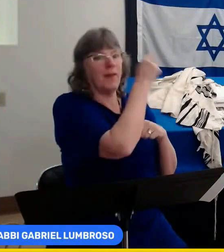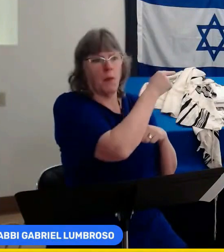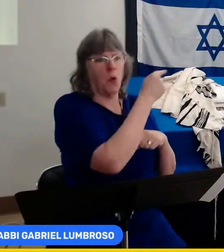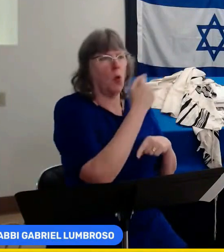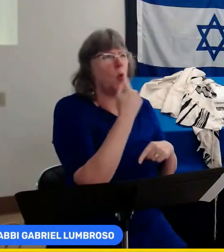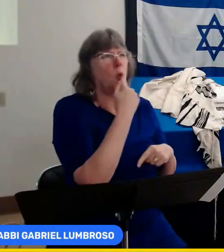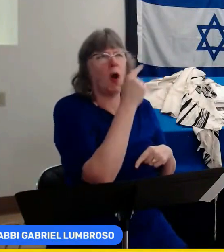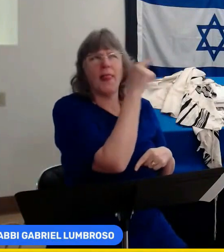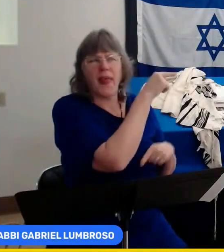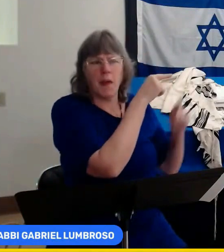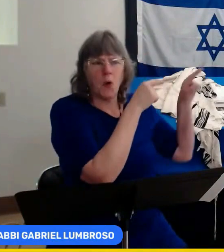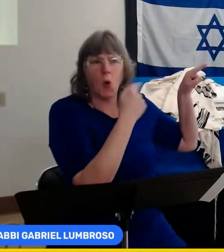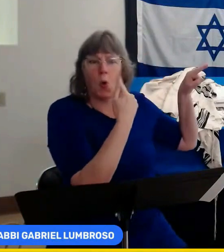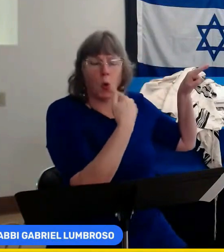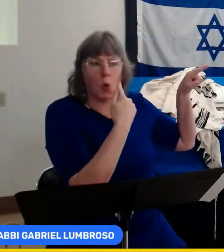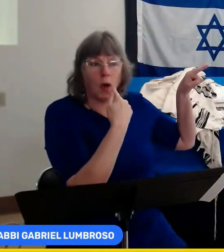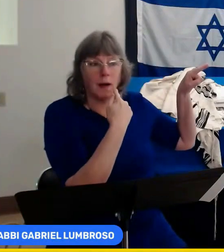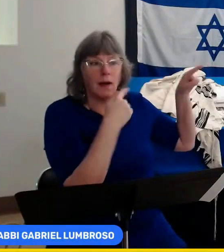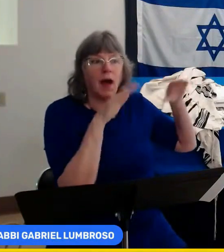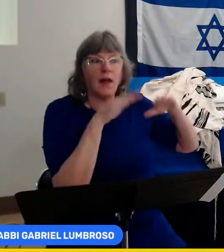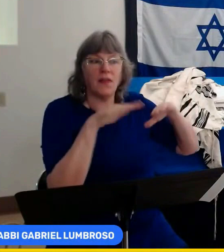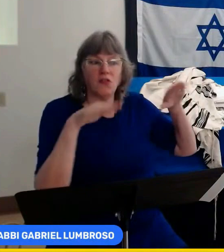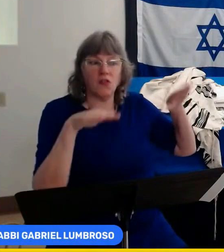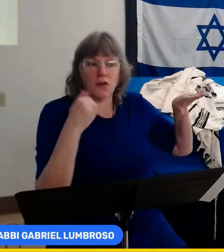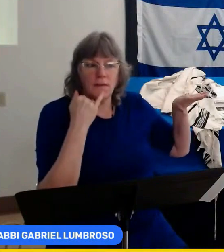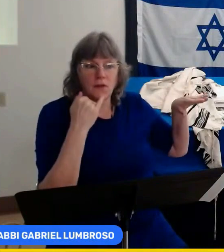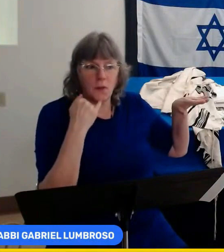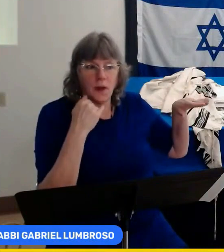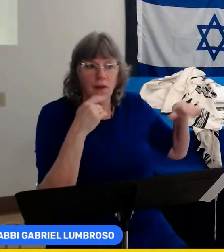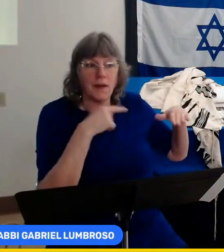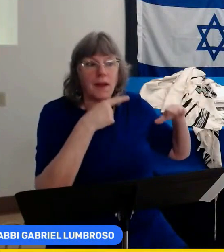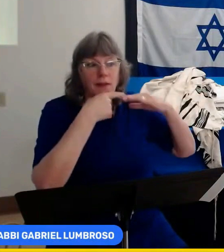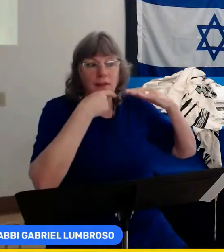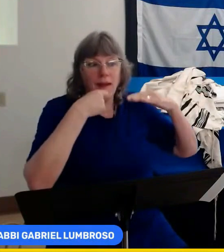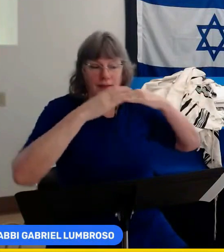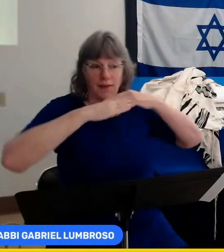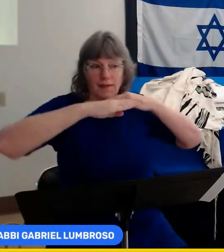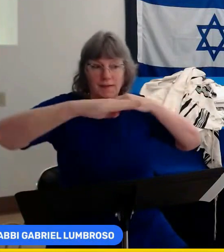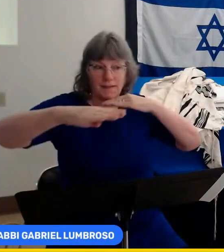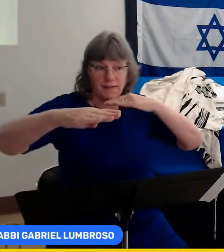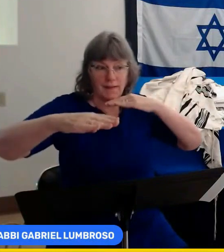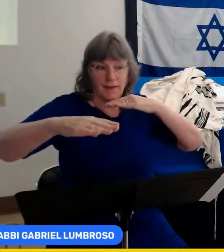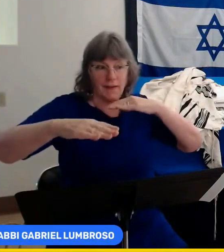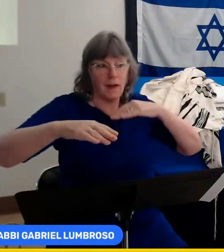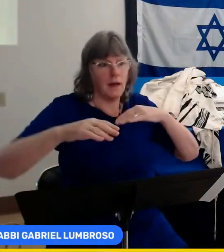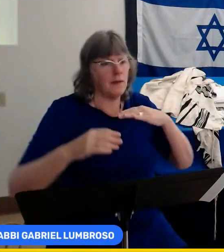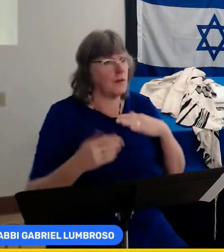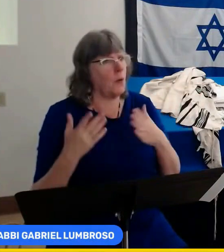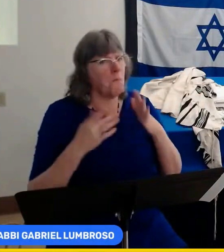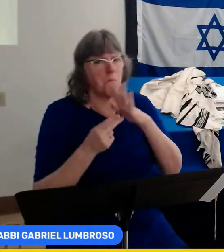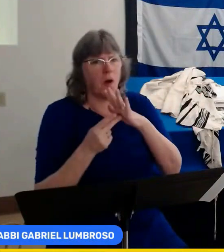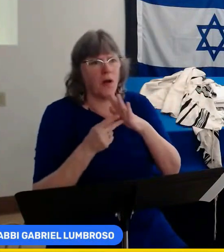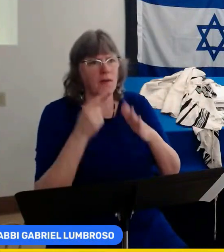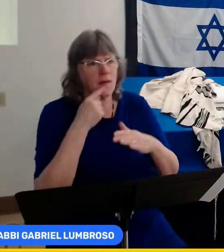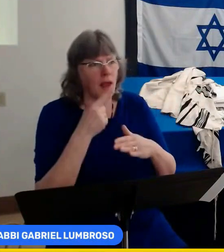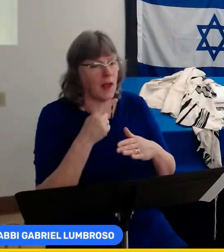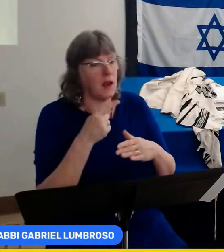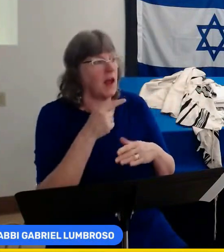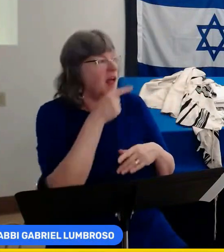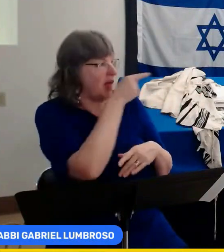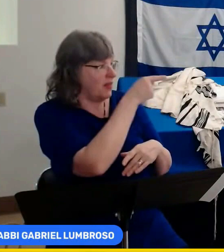In that chapter, Hebrew 4, the, speaking of the disobedience of the children of Israel in the desert, the author